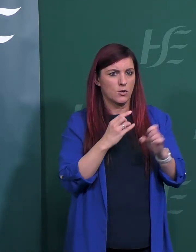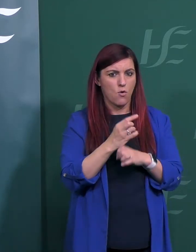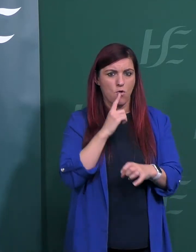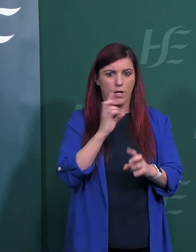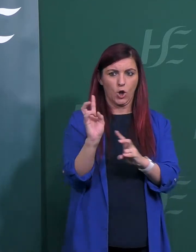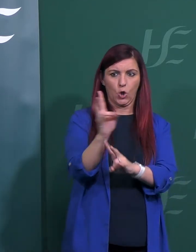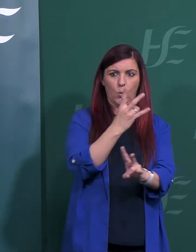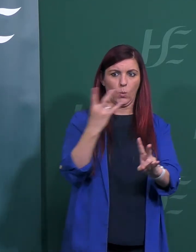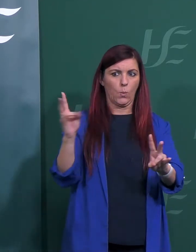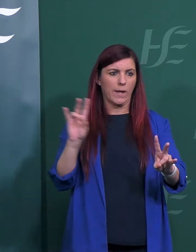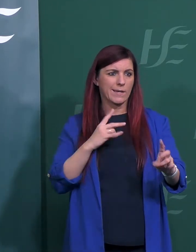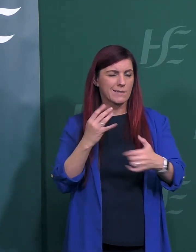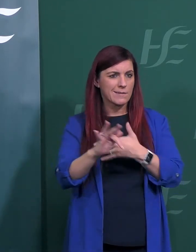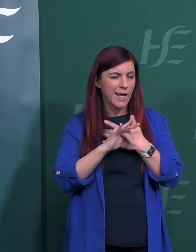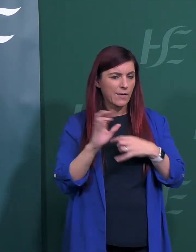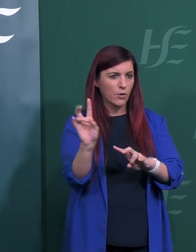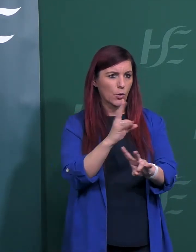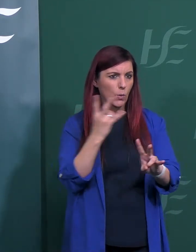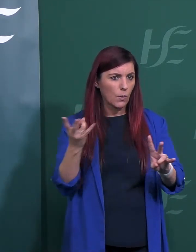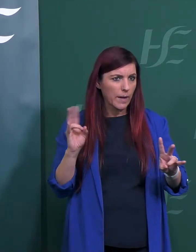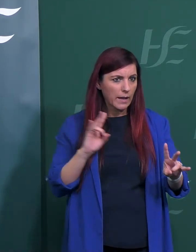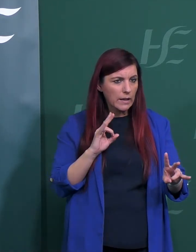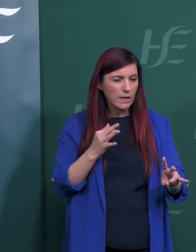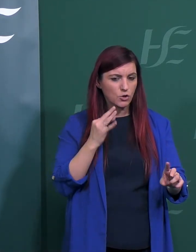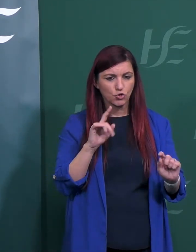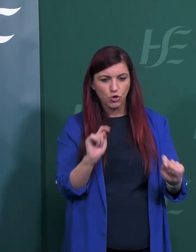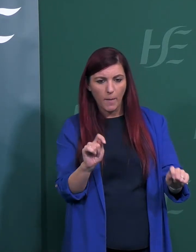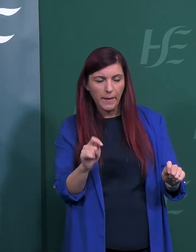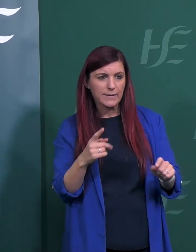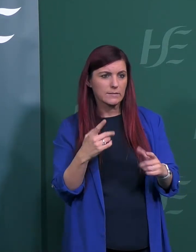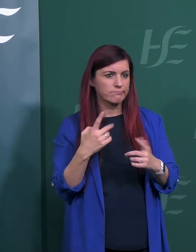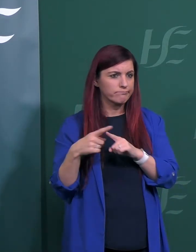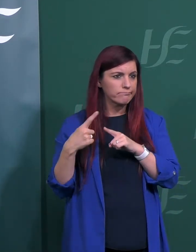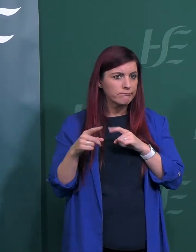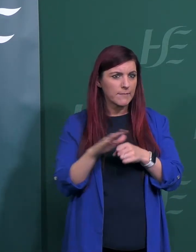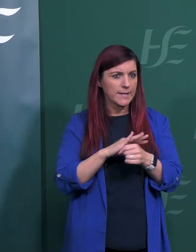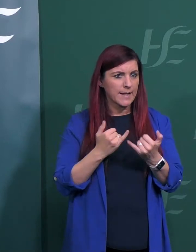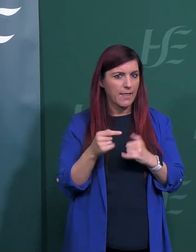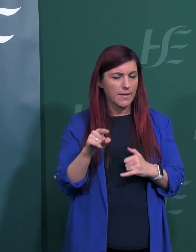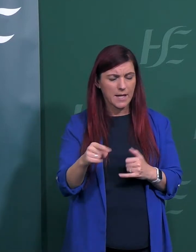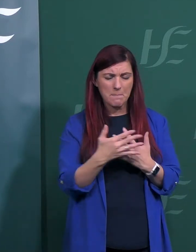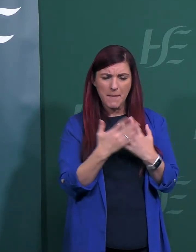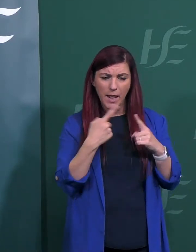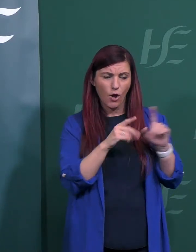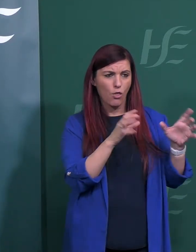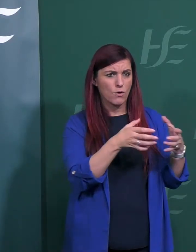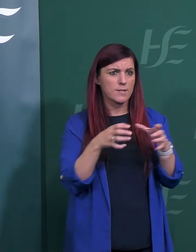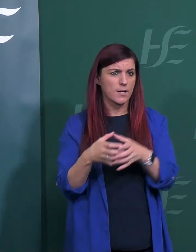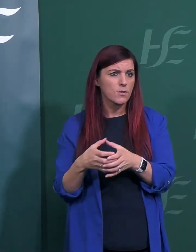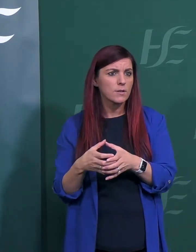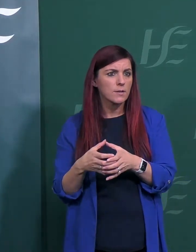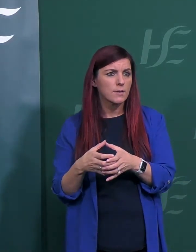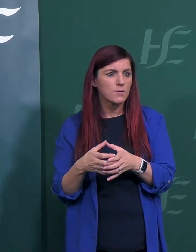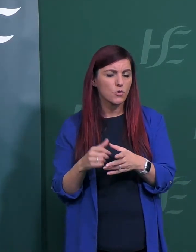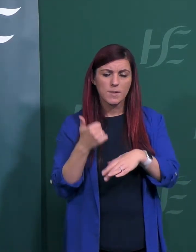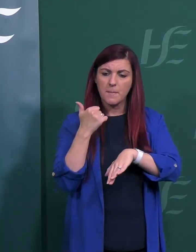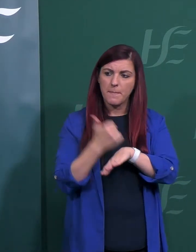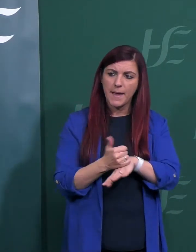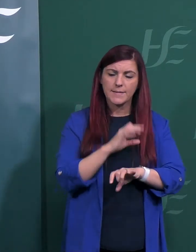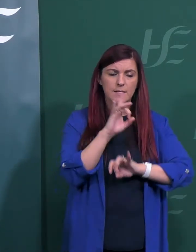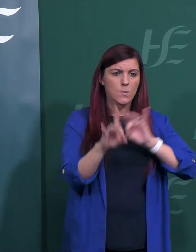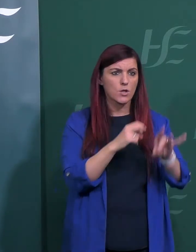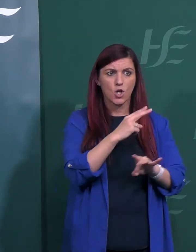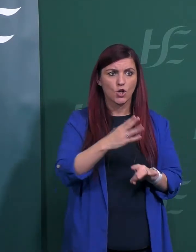within retail organisations in particular, and many other sectors. Just a basic question for not